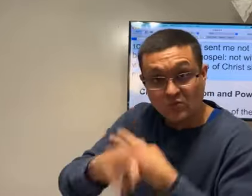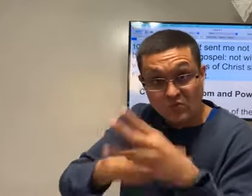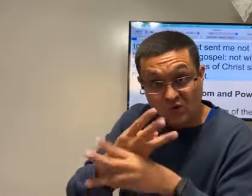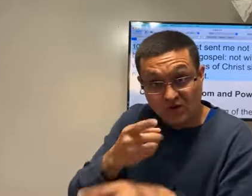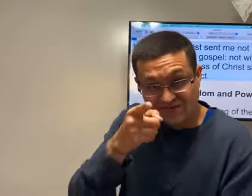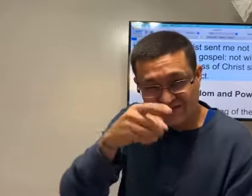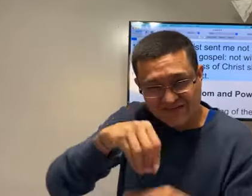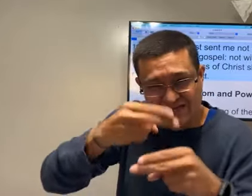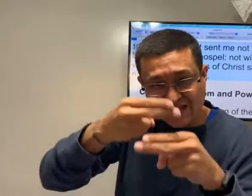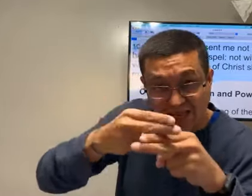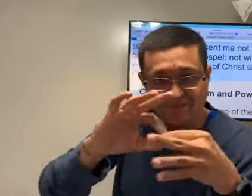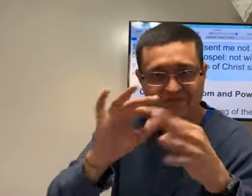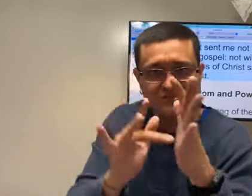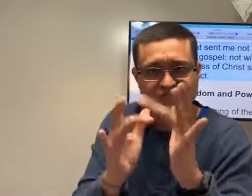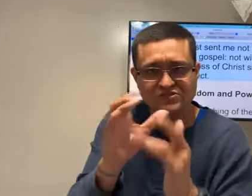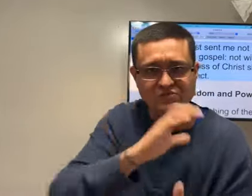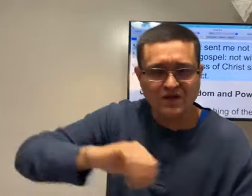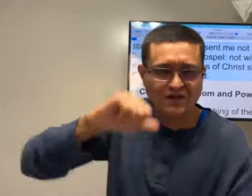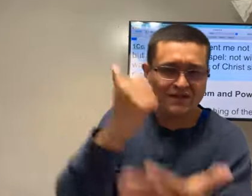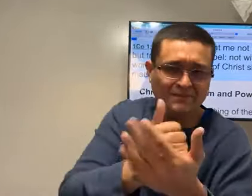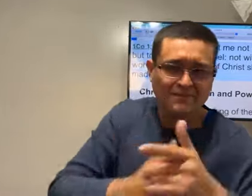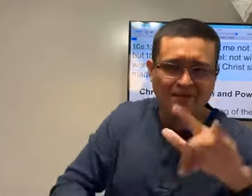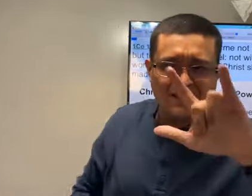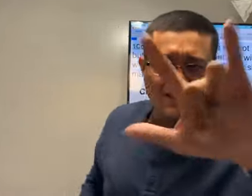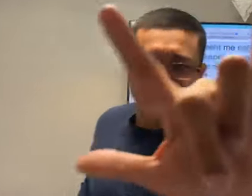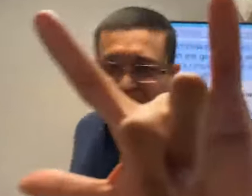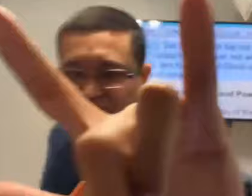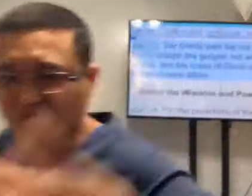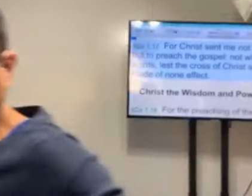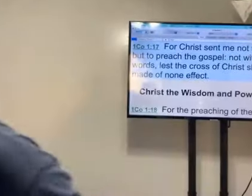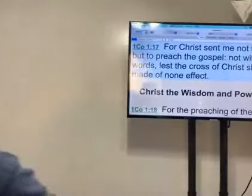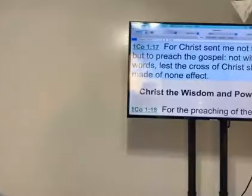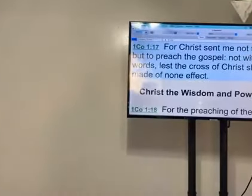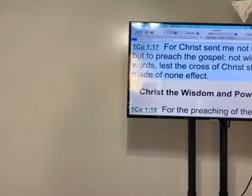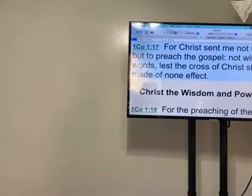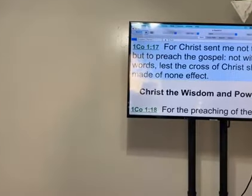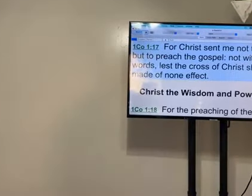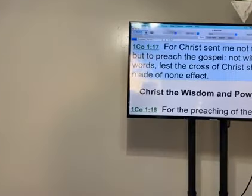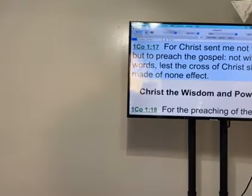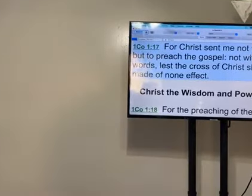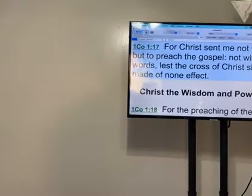that you can get the Holy Ghost and resist the world. In Jesus' name, amen. Love you.